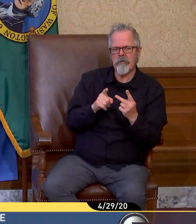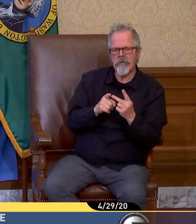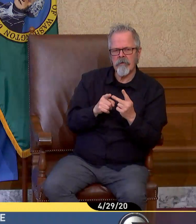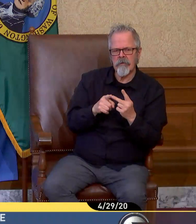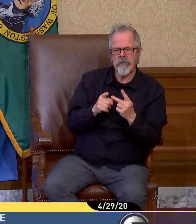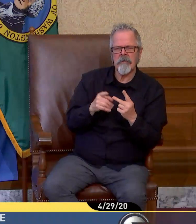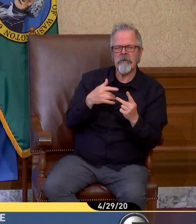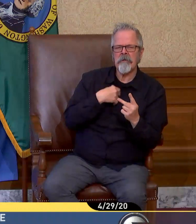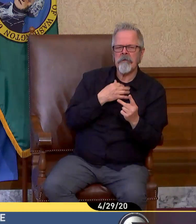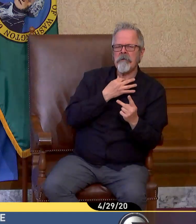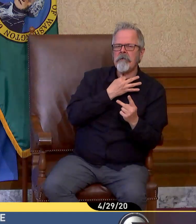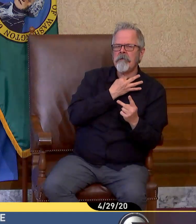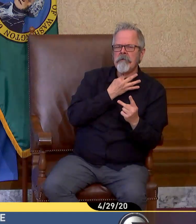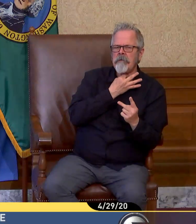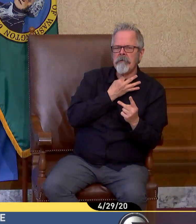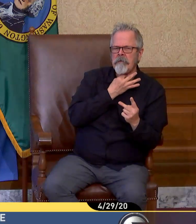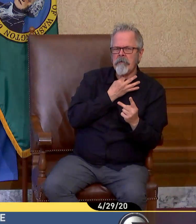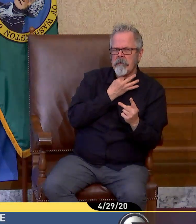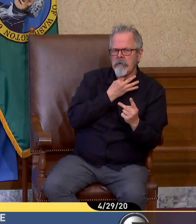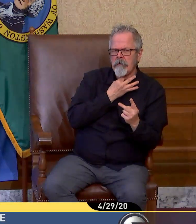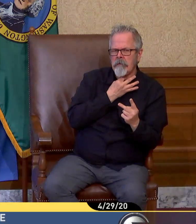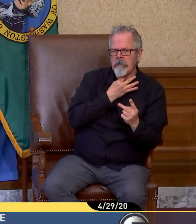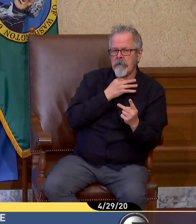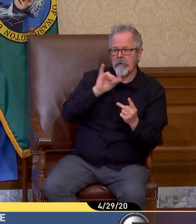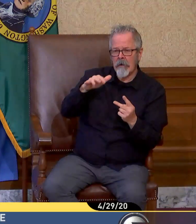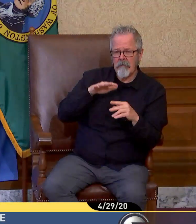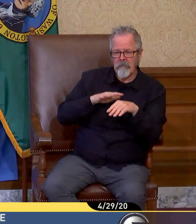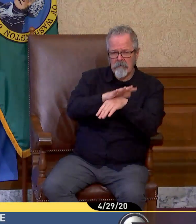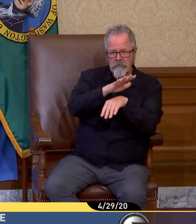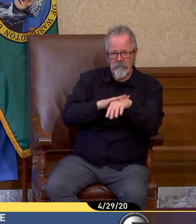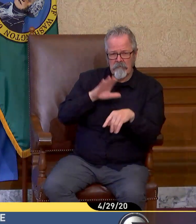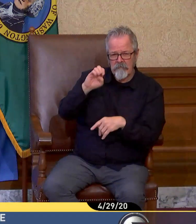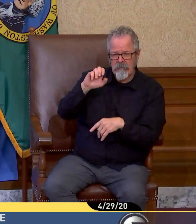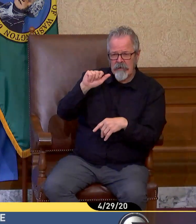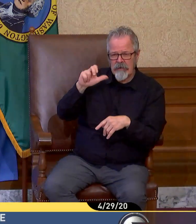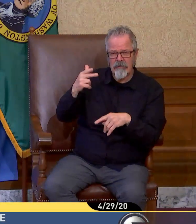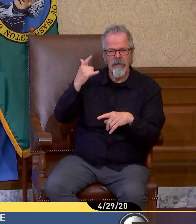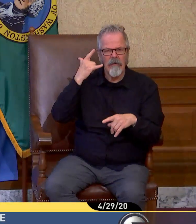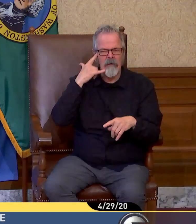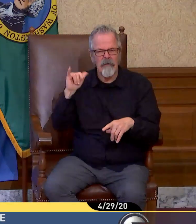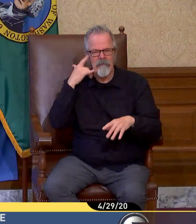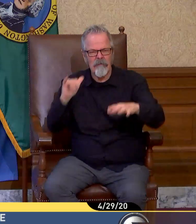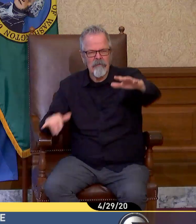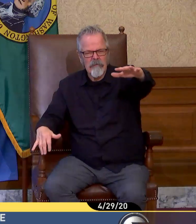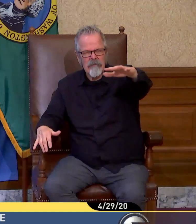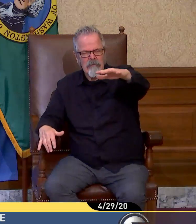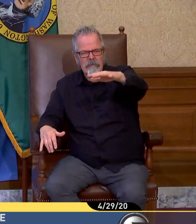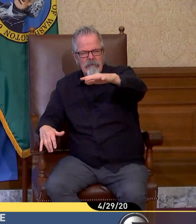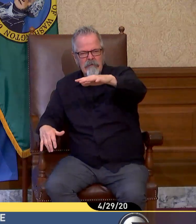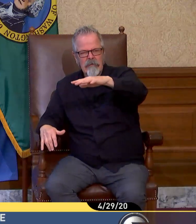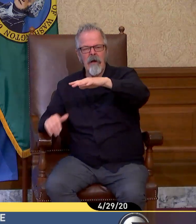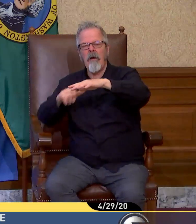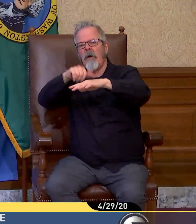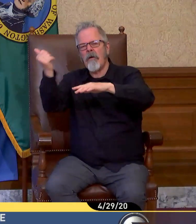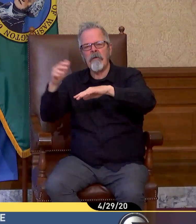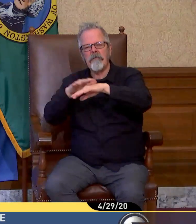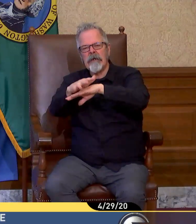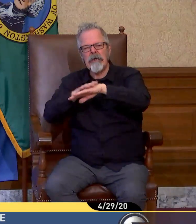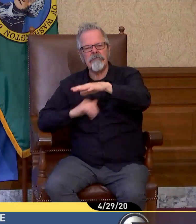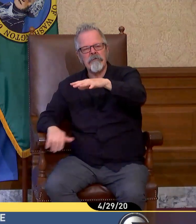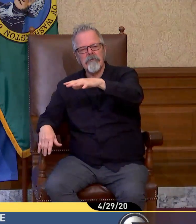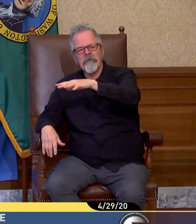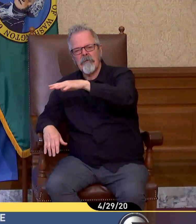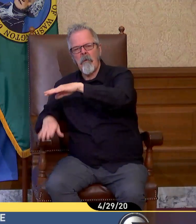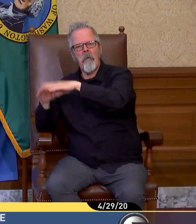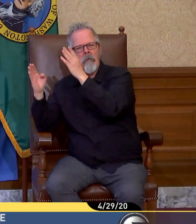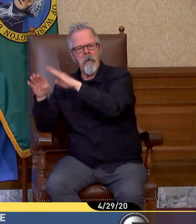perhaps loosening restrictions in Oregon and Colorado, of course. What is this pact if everyone